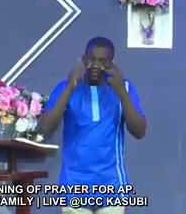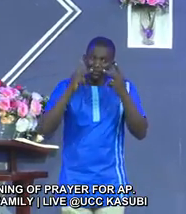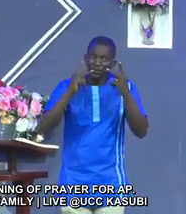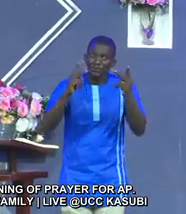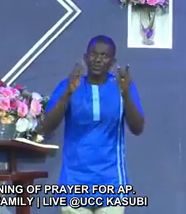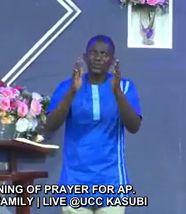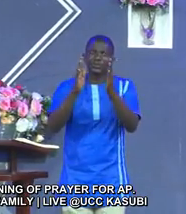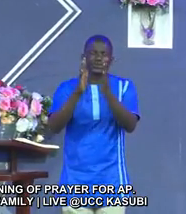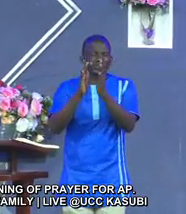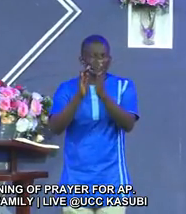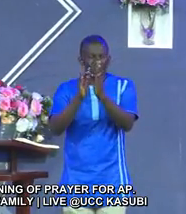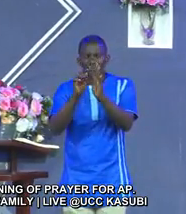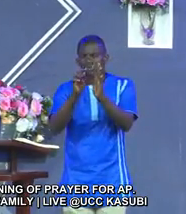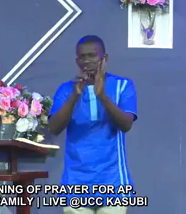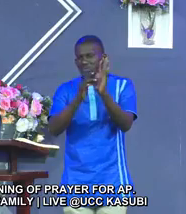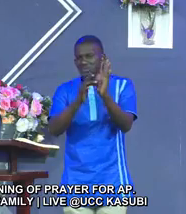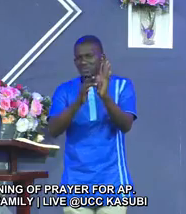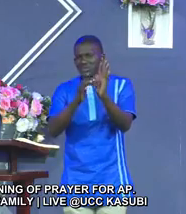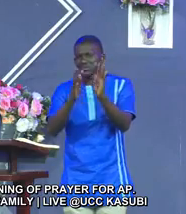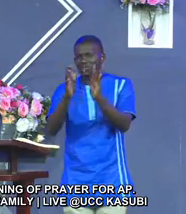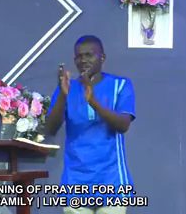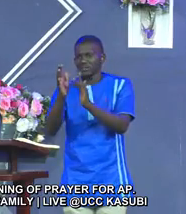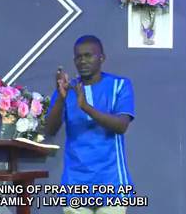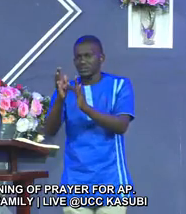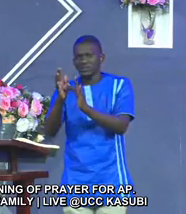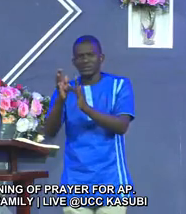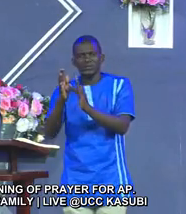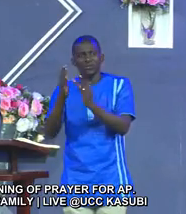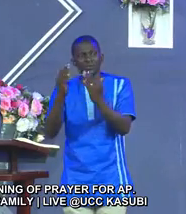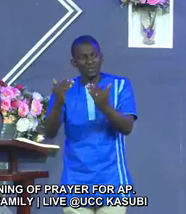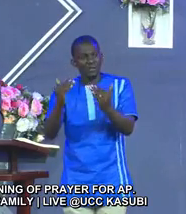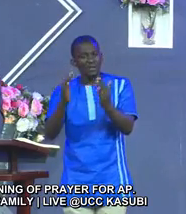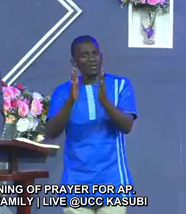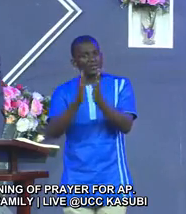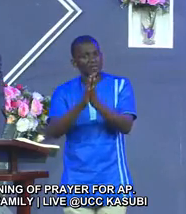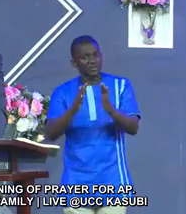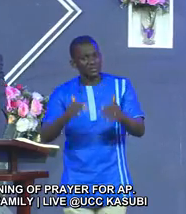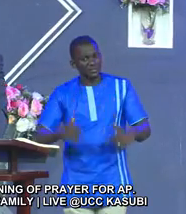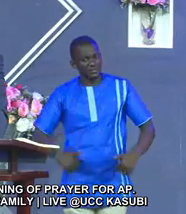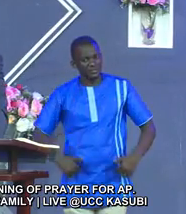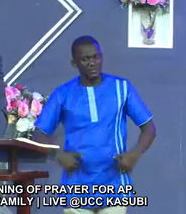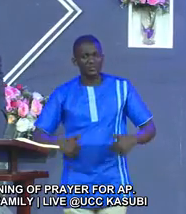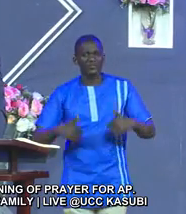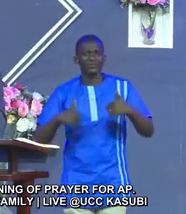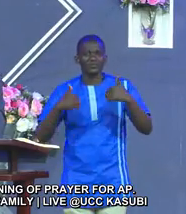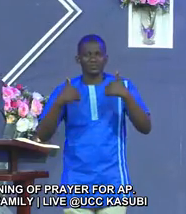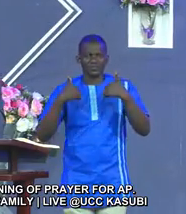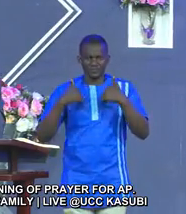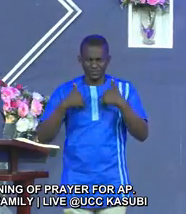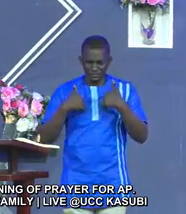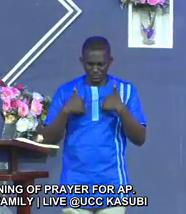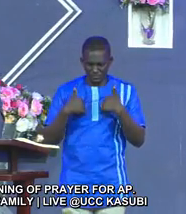live. Look to Jesus now and